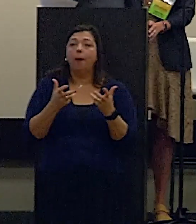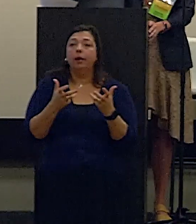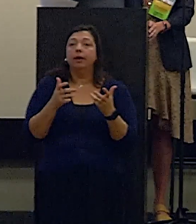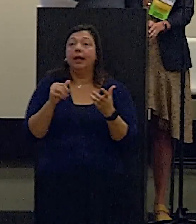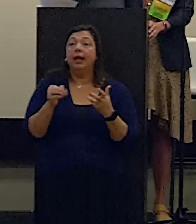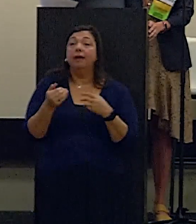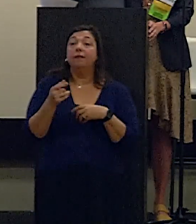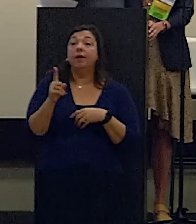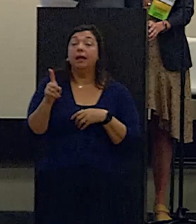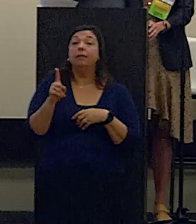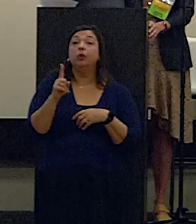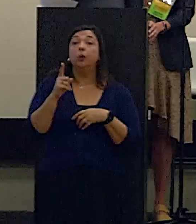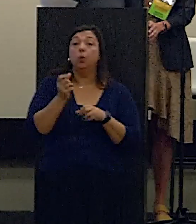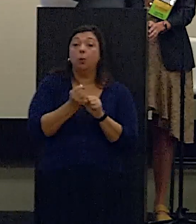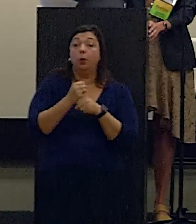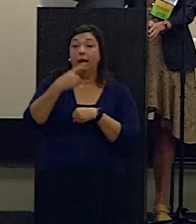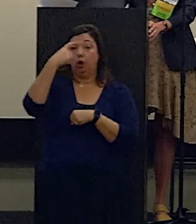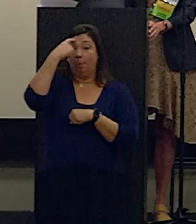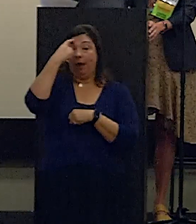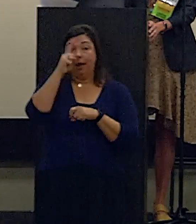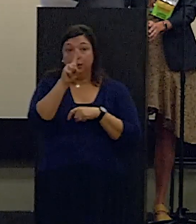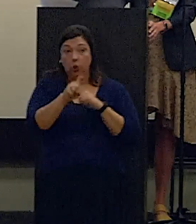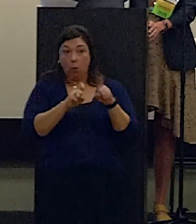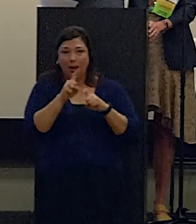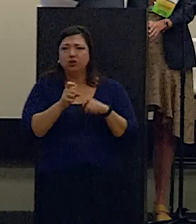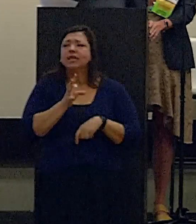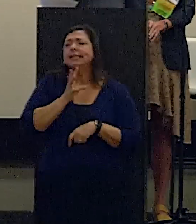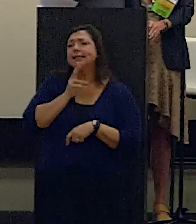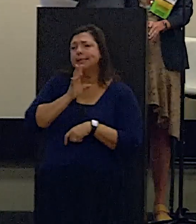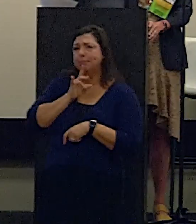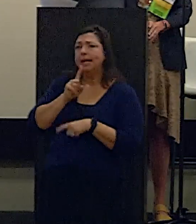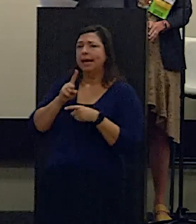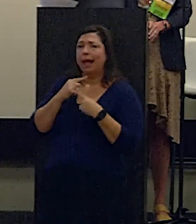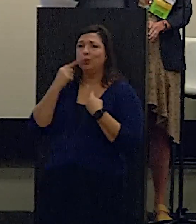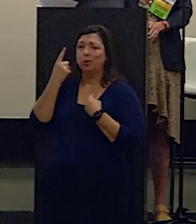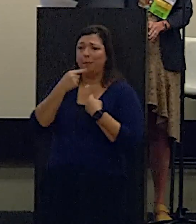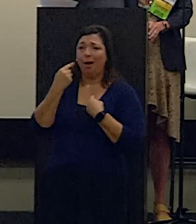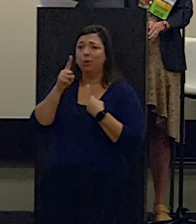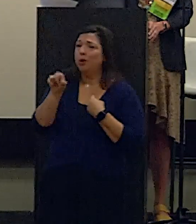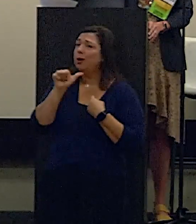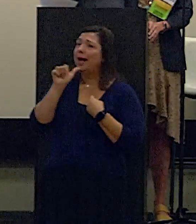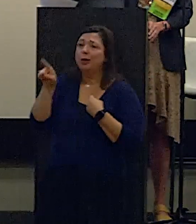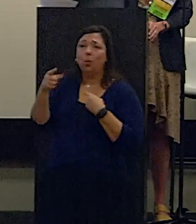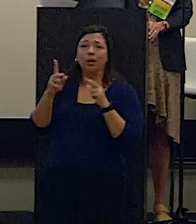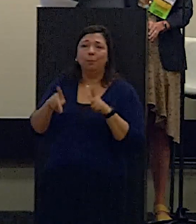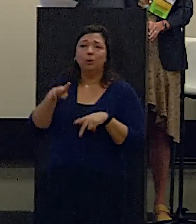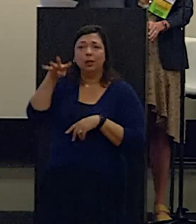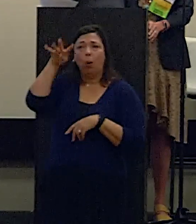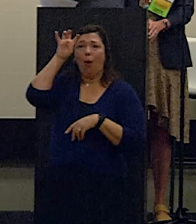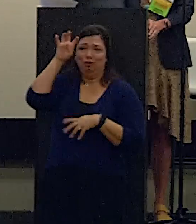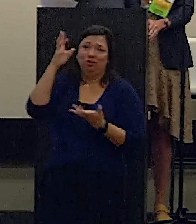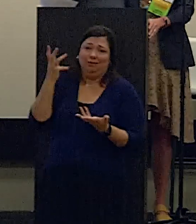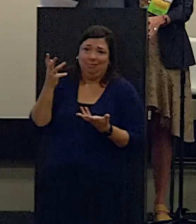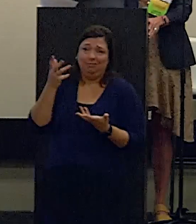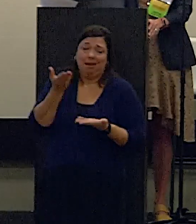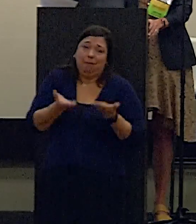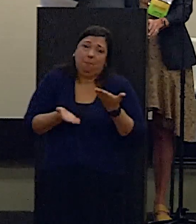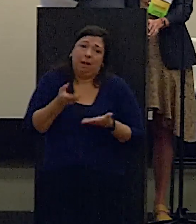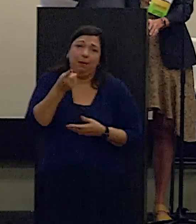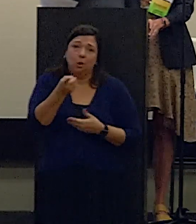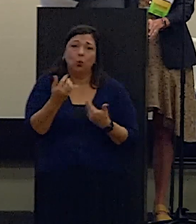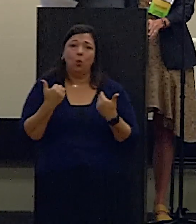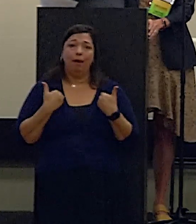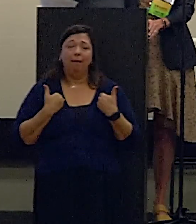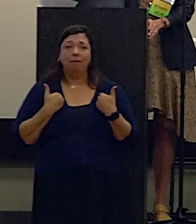you question it in your mind, please speak it out your mouth, because you are not the only one questioning it. And you may